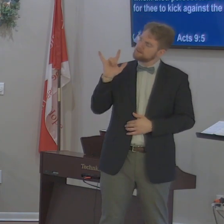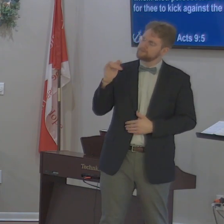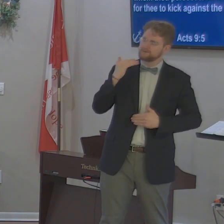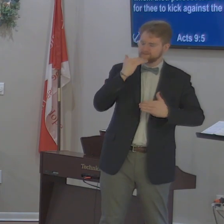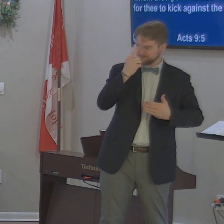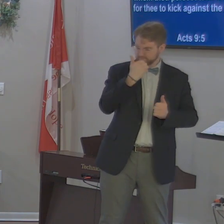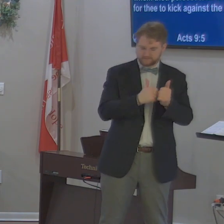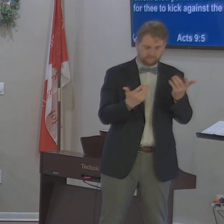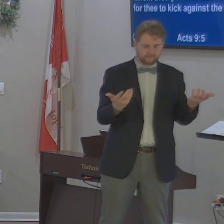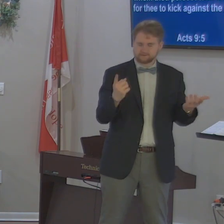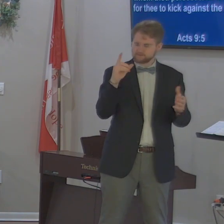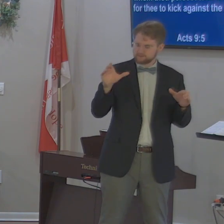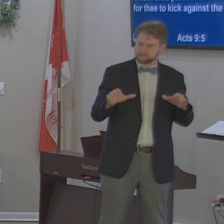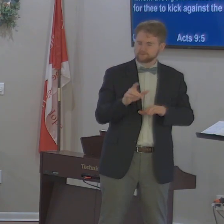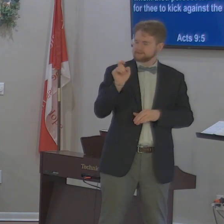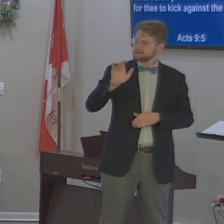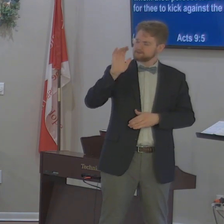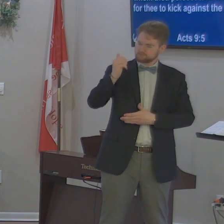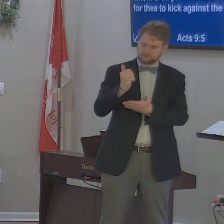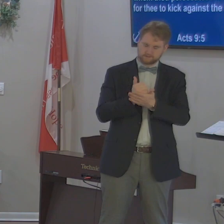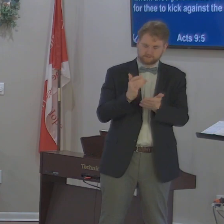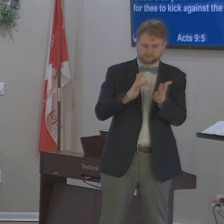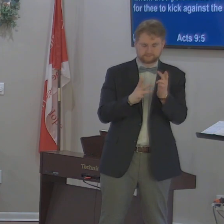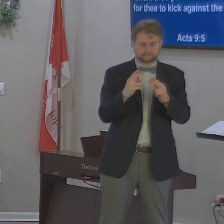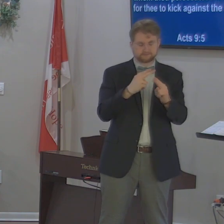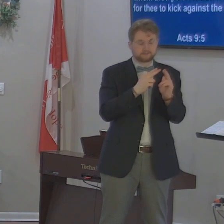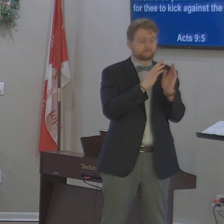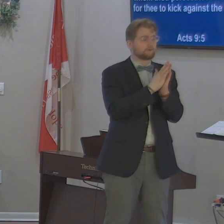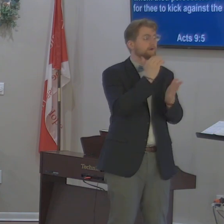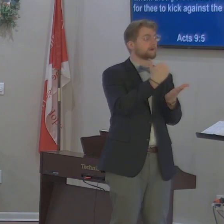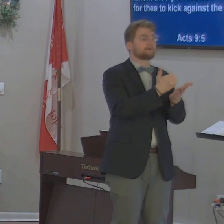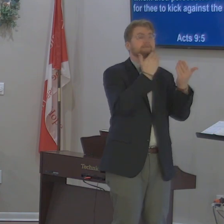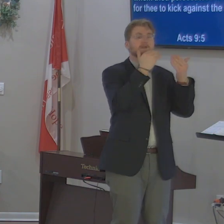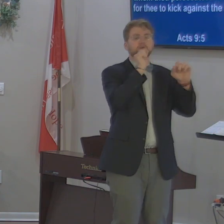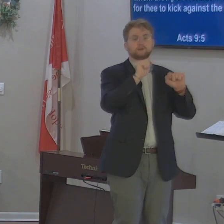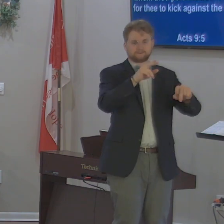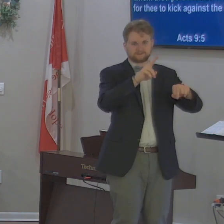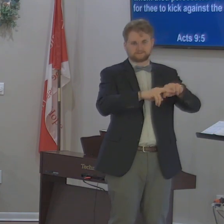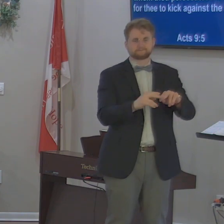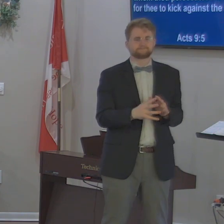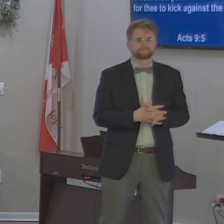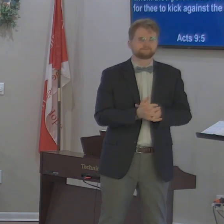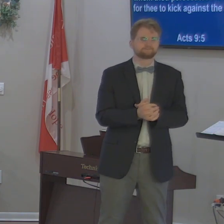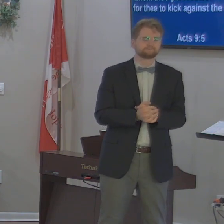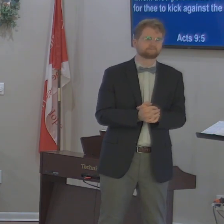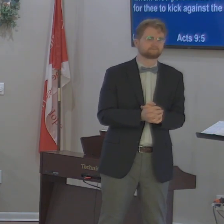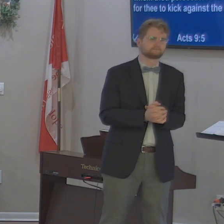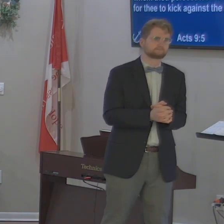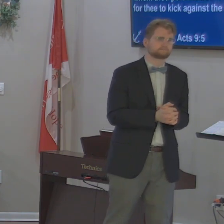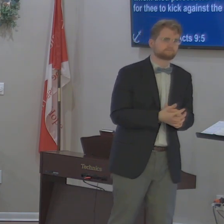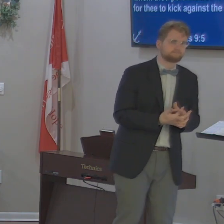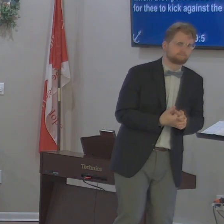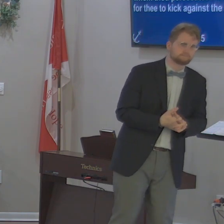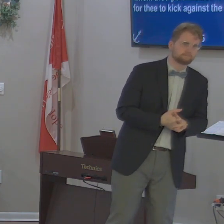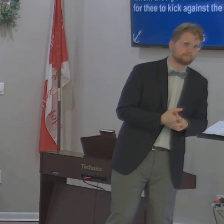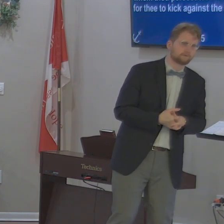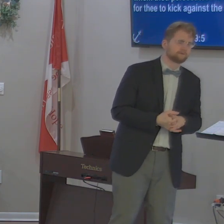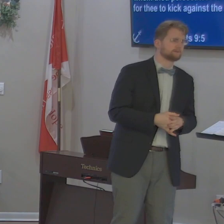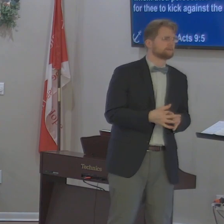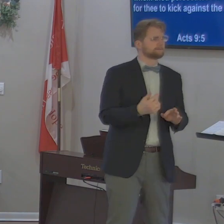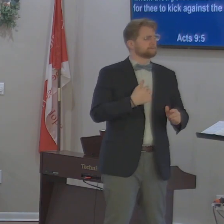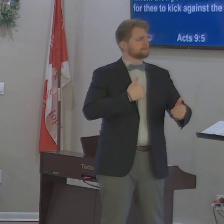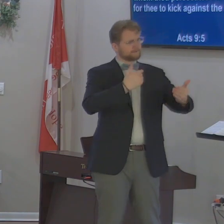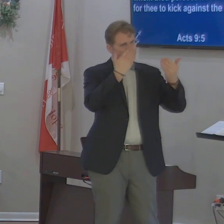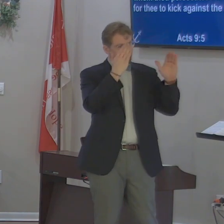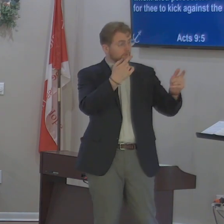need your help, God, please. In Jesus' name I pray. Amen. I pray you can be seated. I don't know about you, but